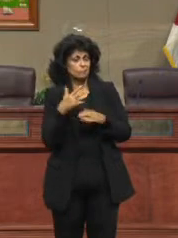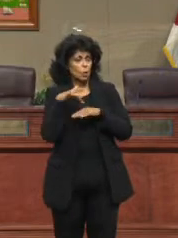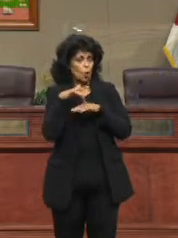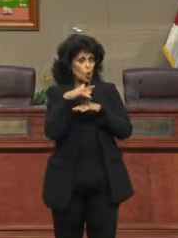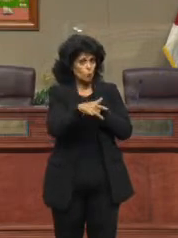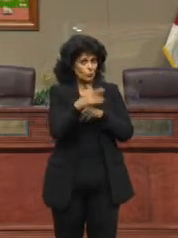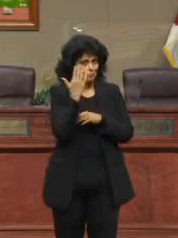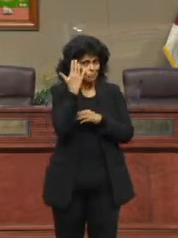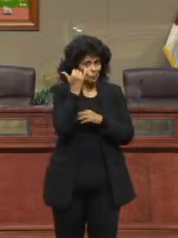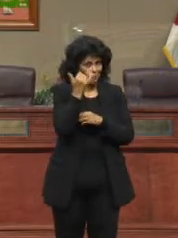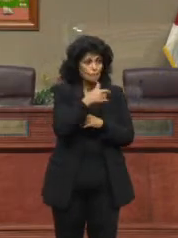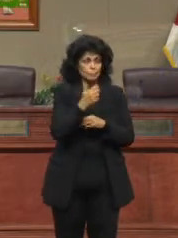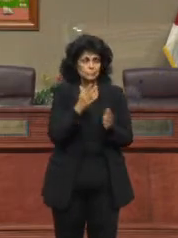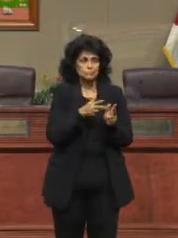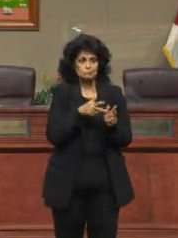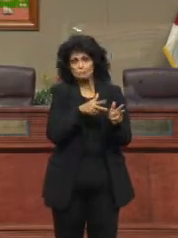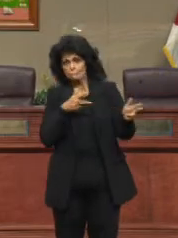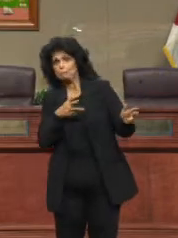through the lines.